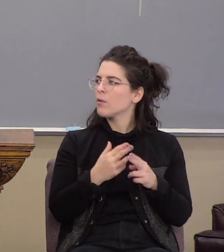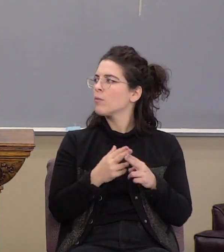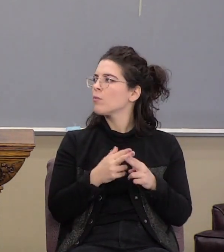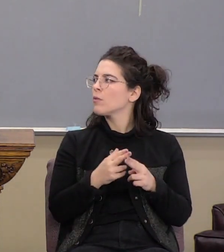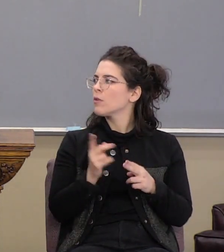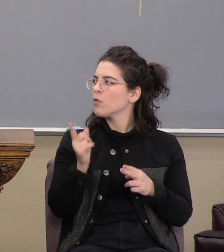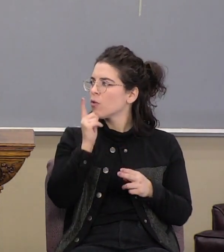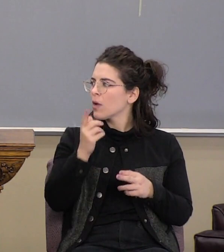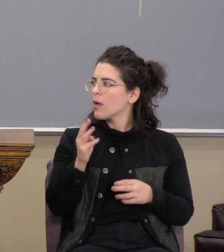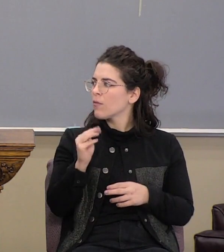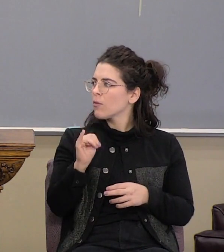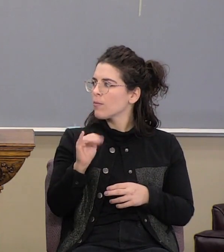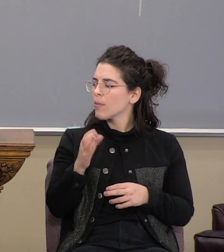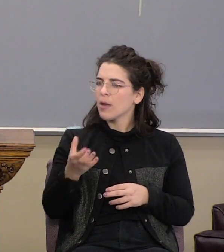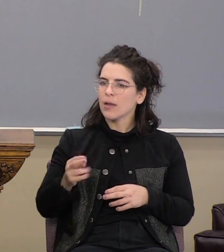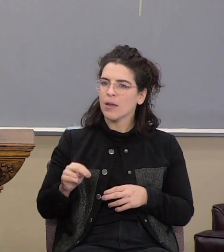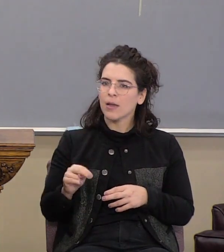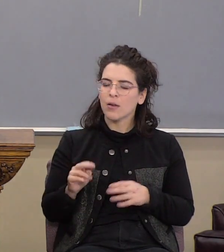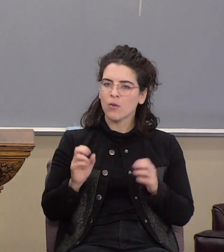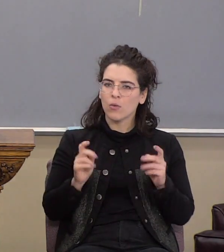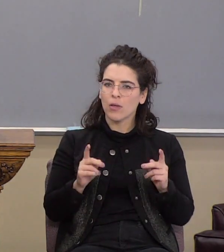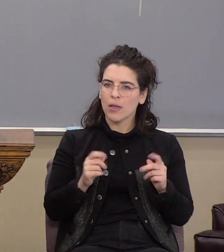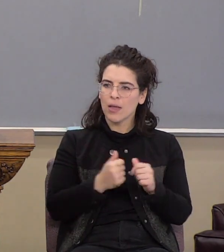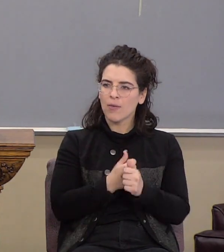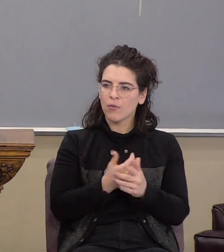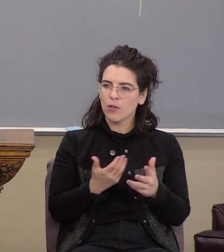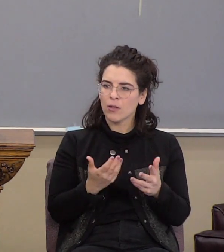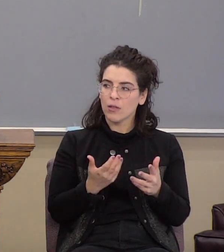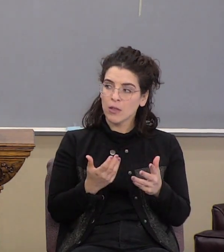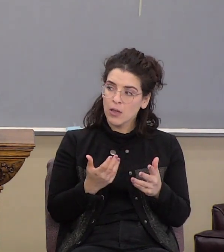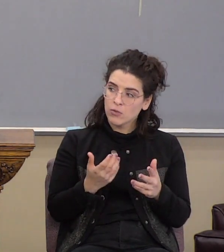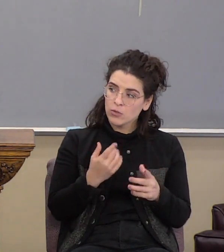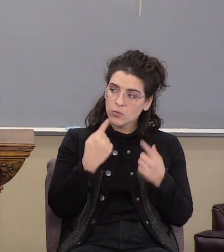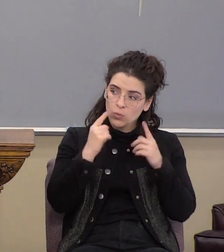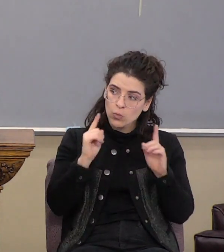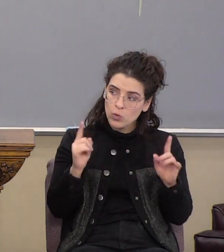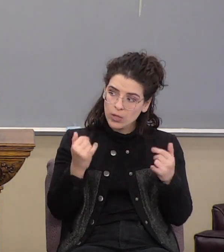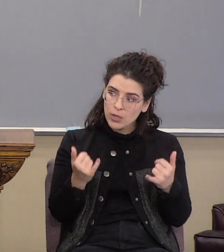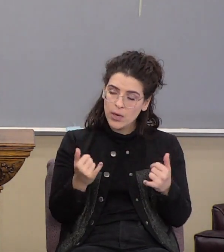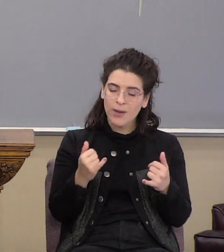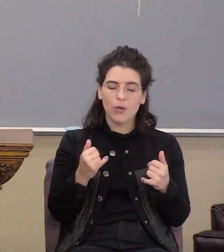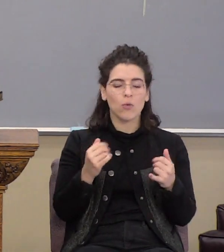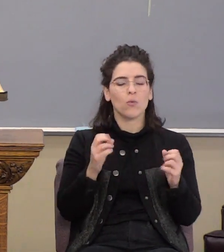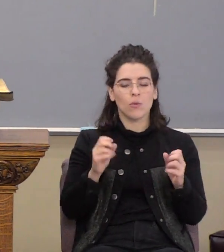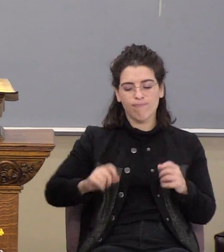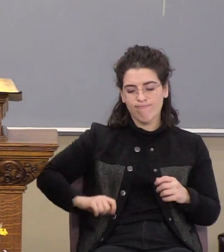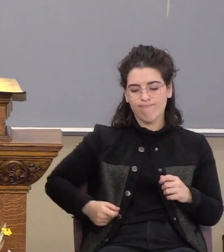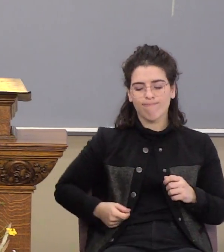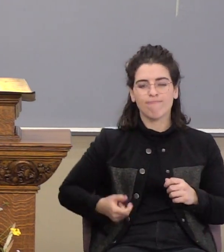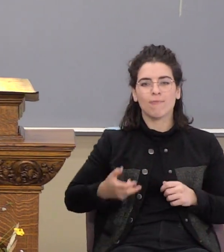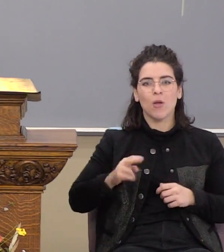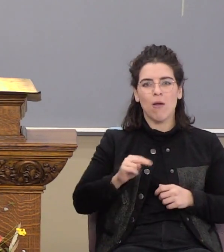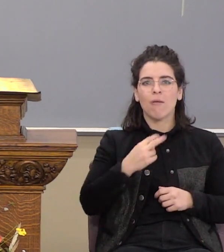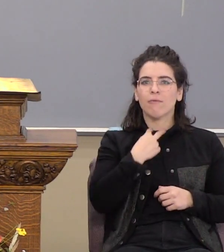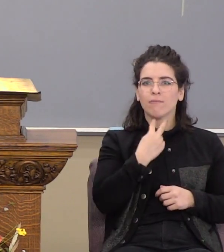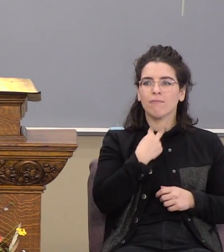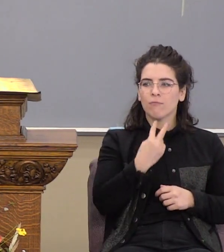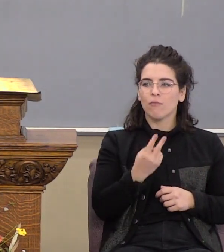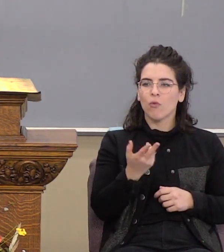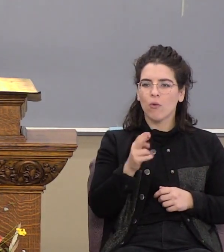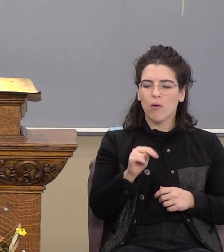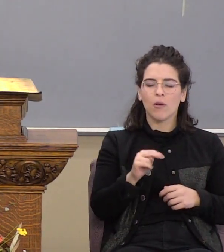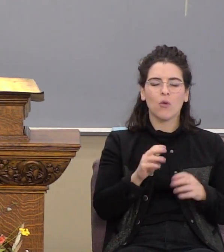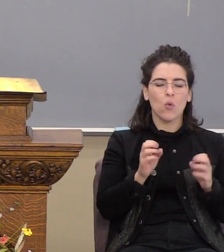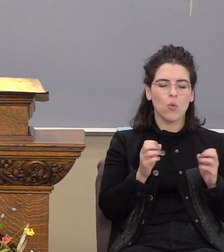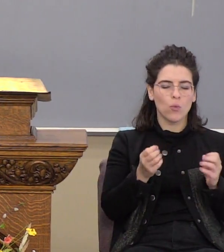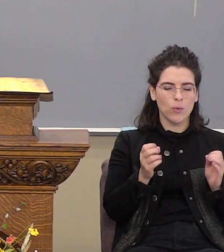Oh, good. Everything else is working. Hopefully now we're good to go. Real quick, I drew this